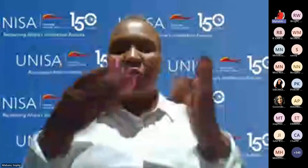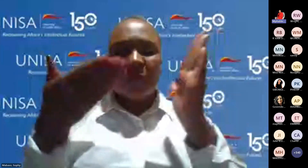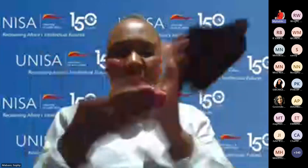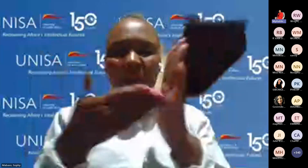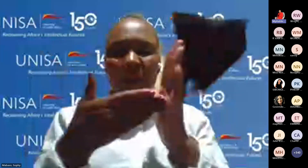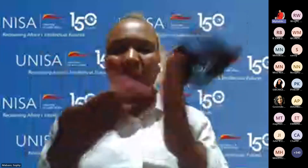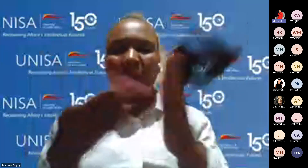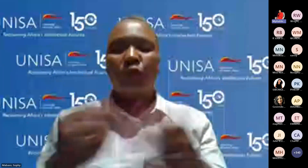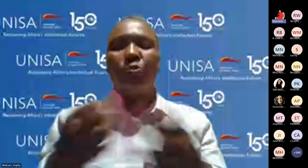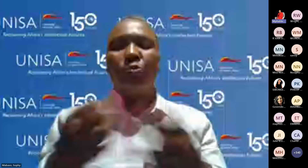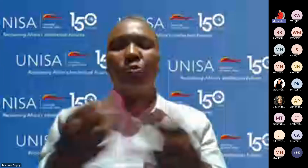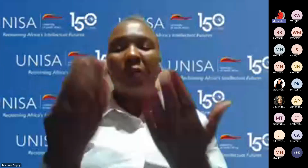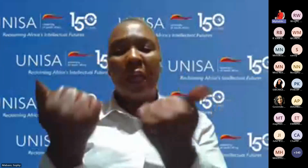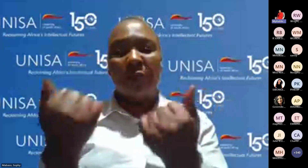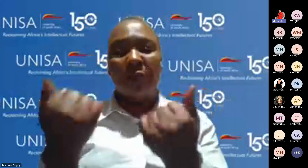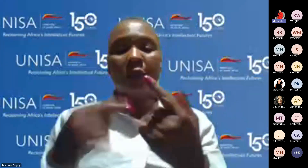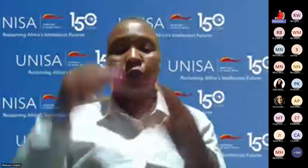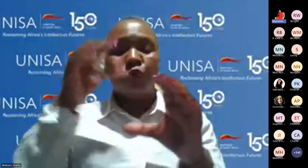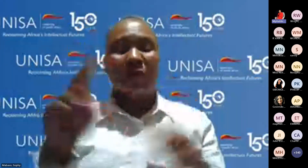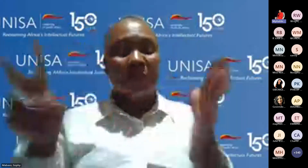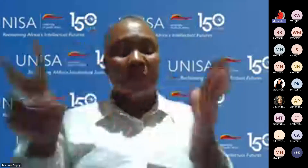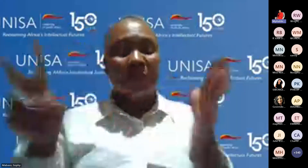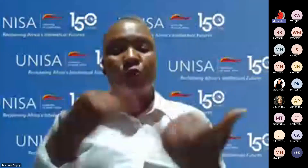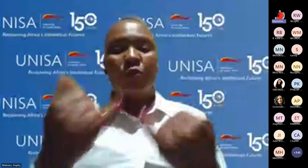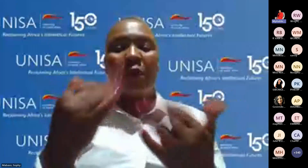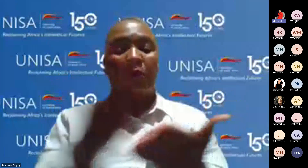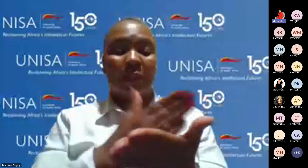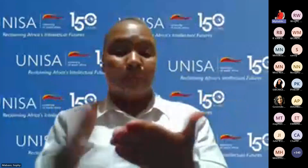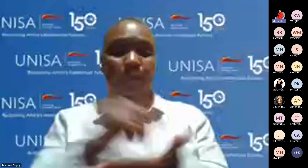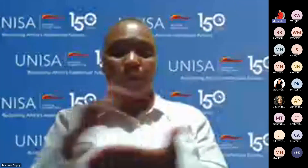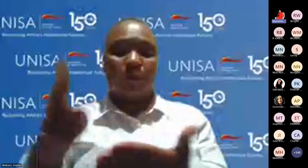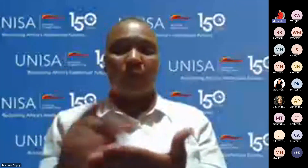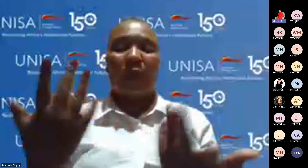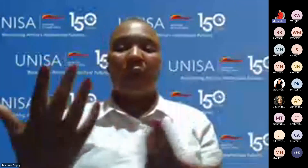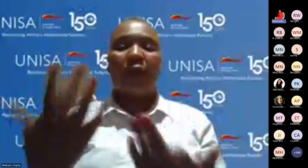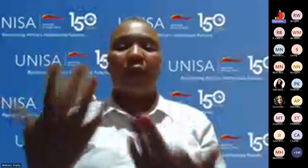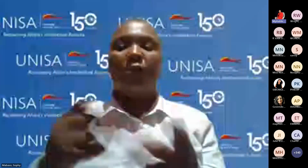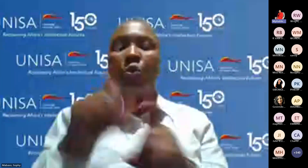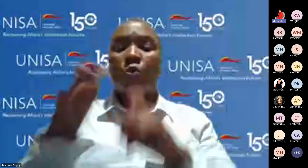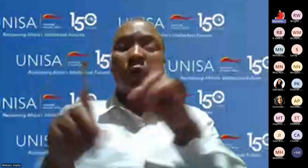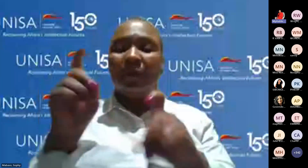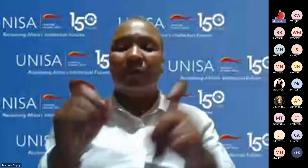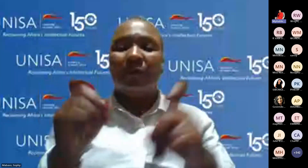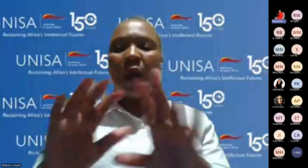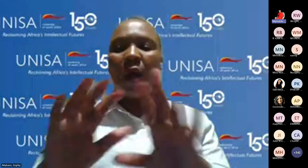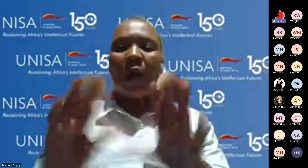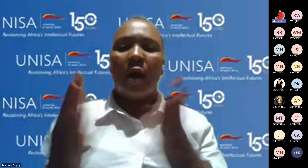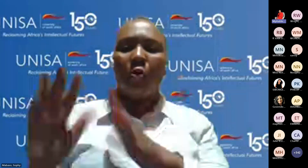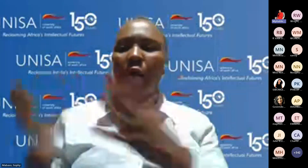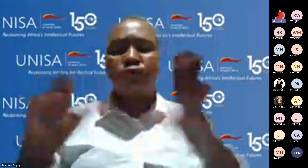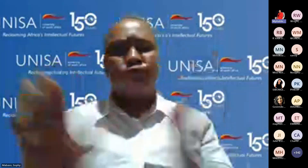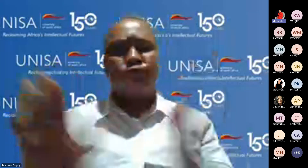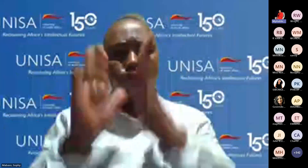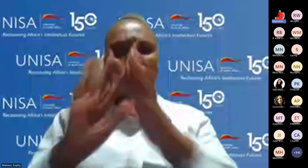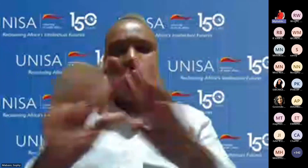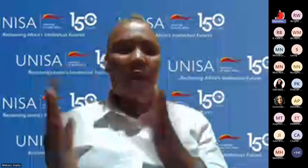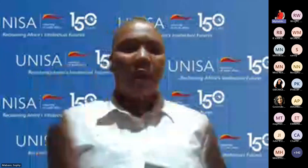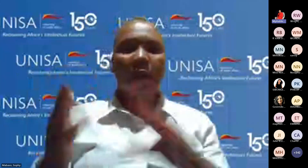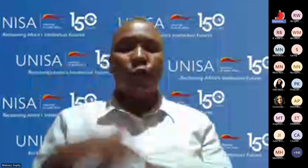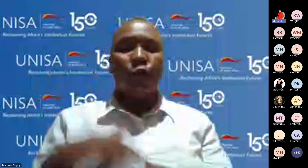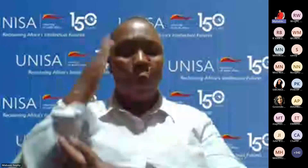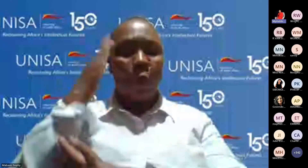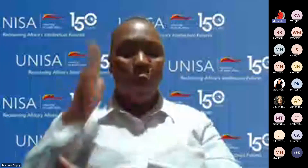might be expecting. Today, we shared with you the types of questions and how you approach them. So you should